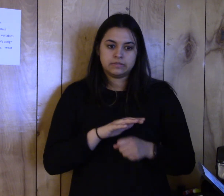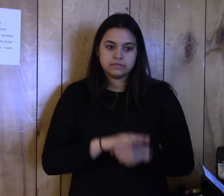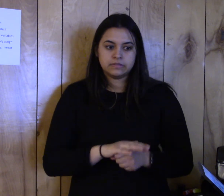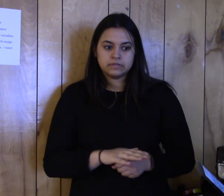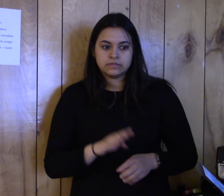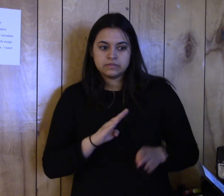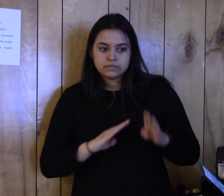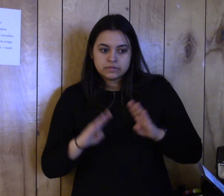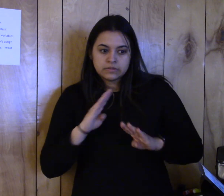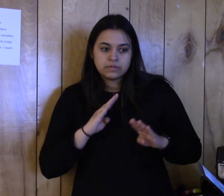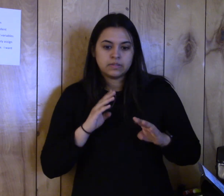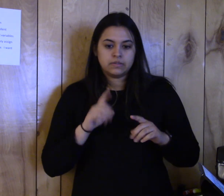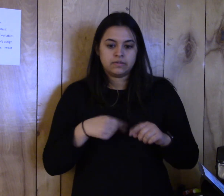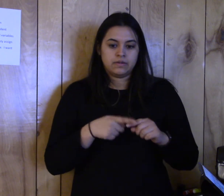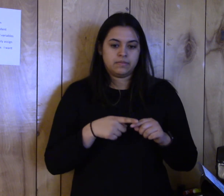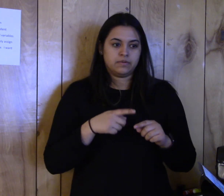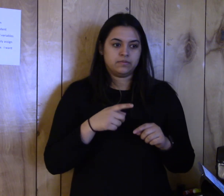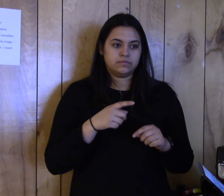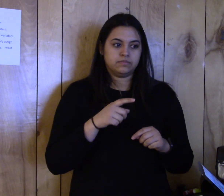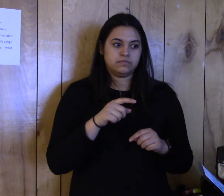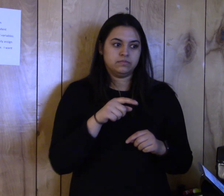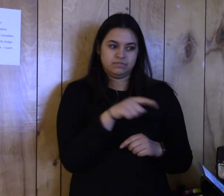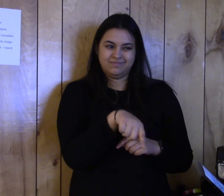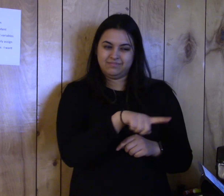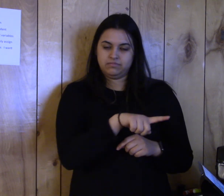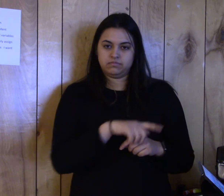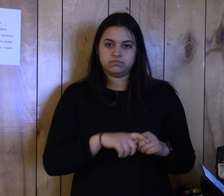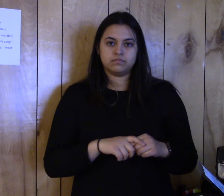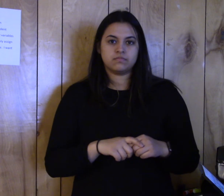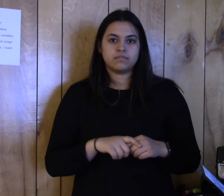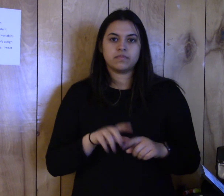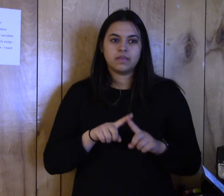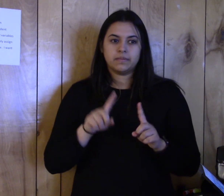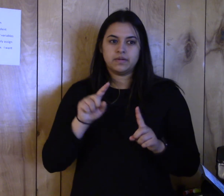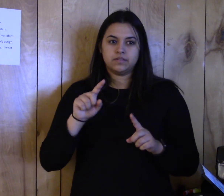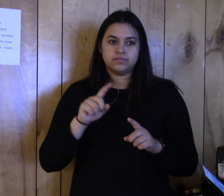by accident or something like that. But not everybody thinks about those consequences.